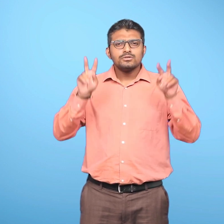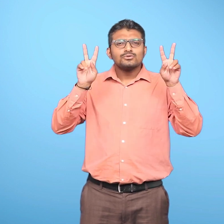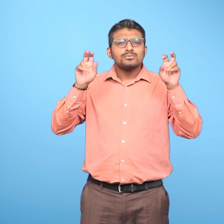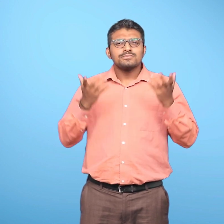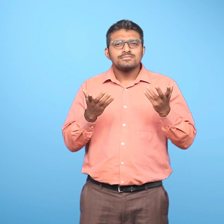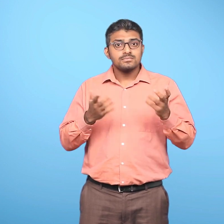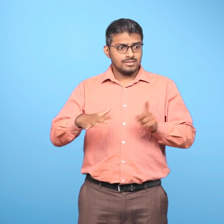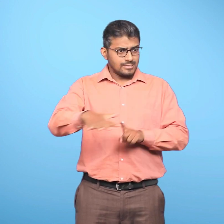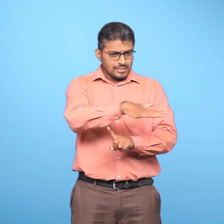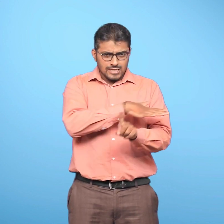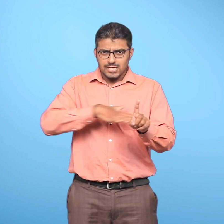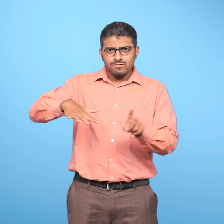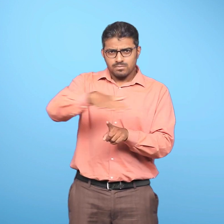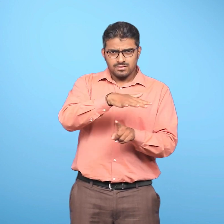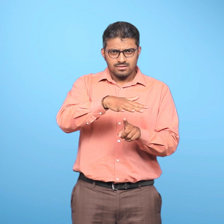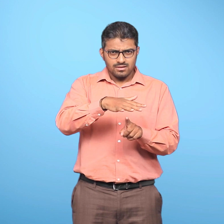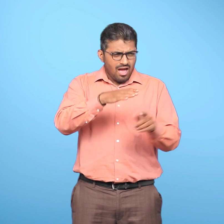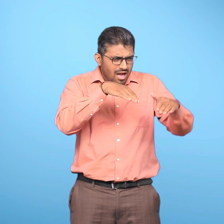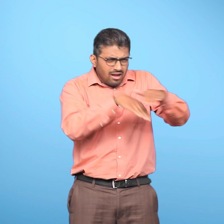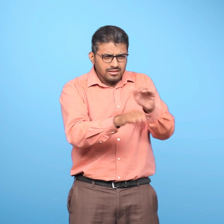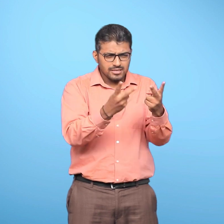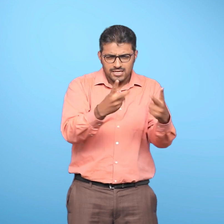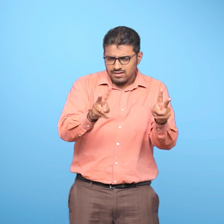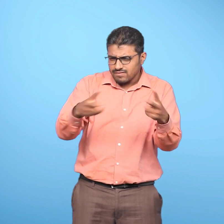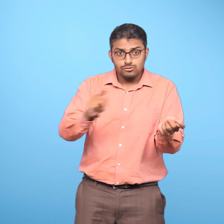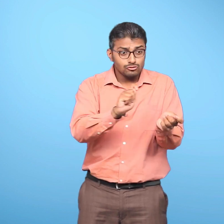Title: Changes Around Us.